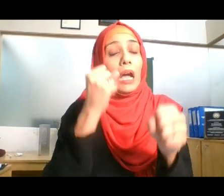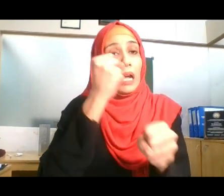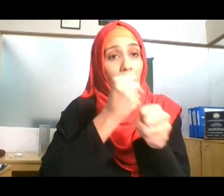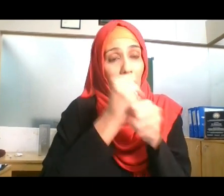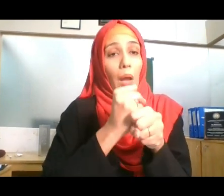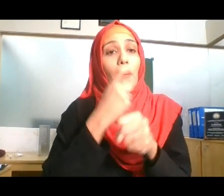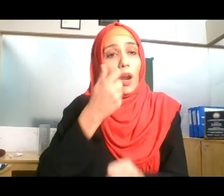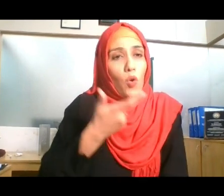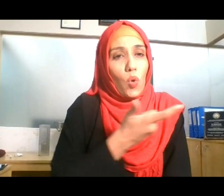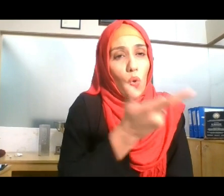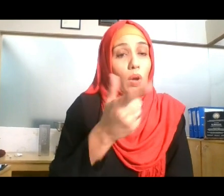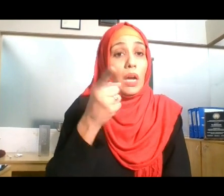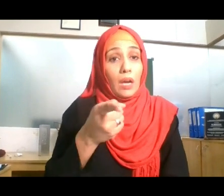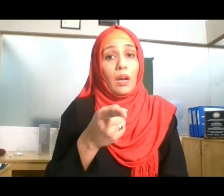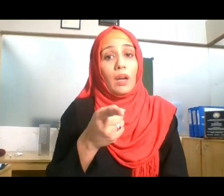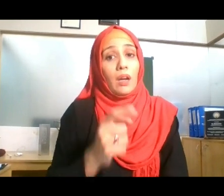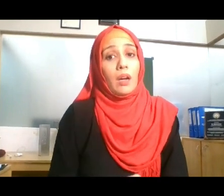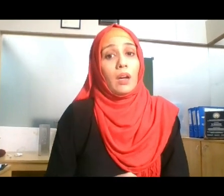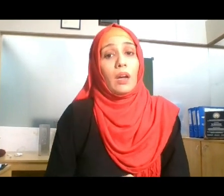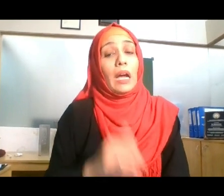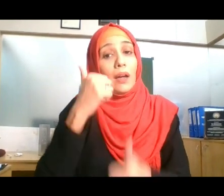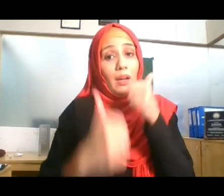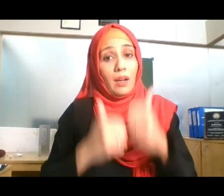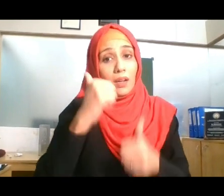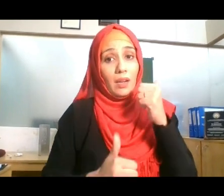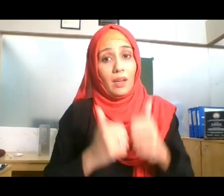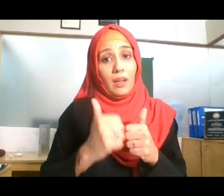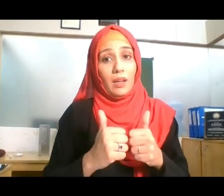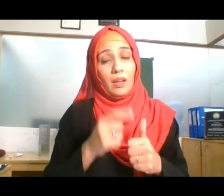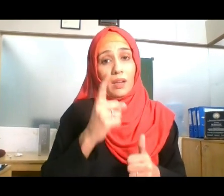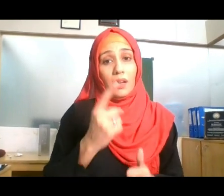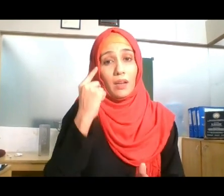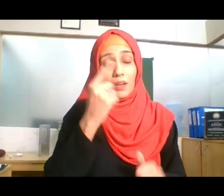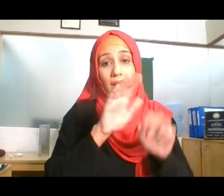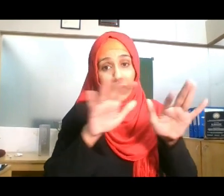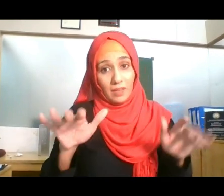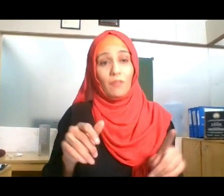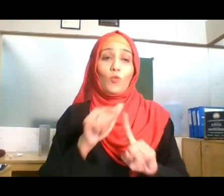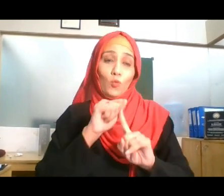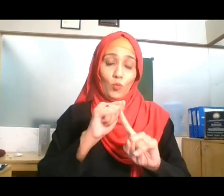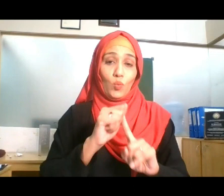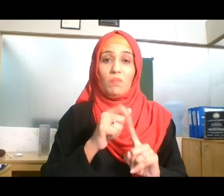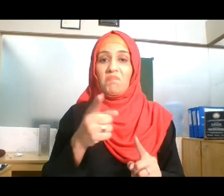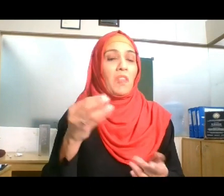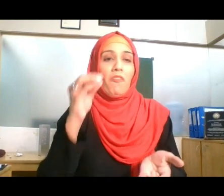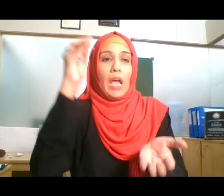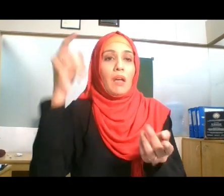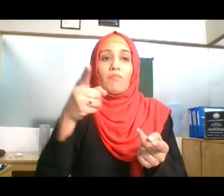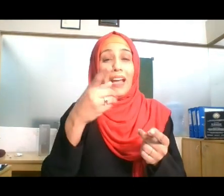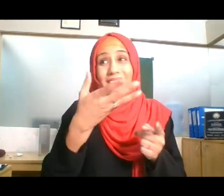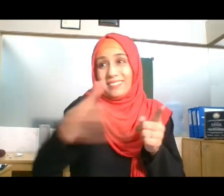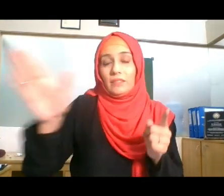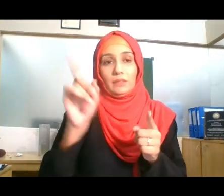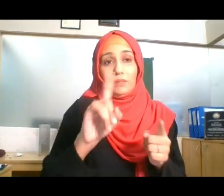people that this is an exam from which people with visual impairment should and cannot be excluded. And now we